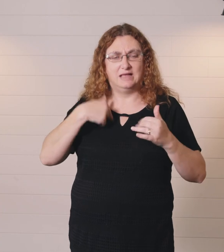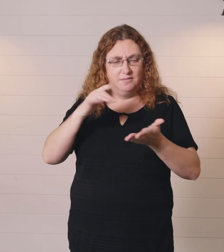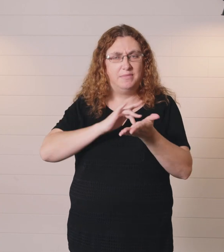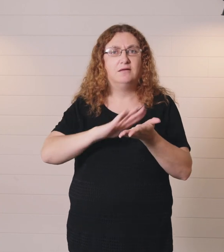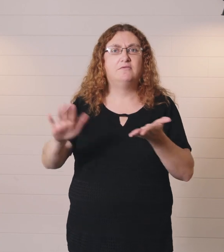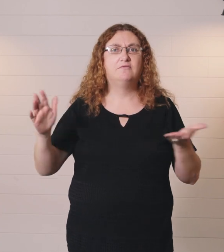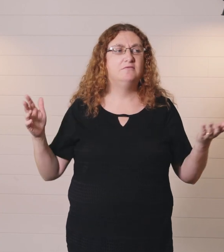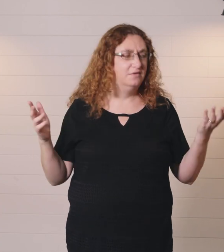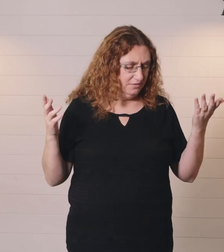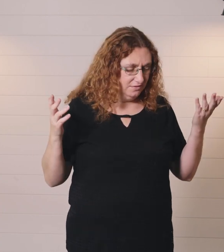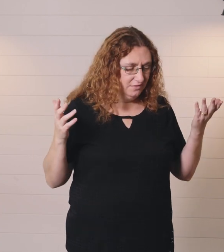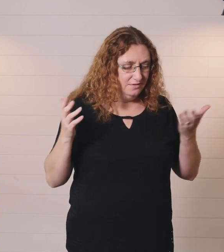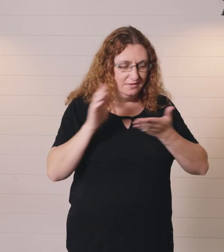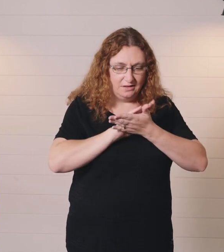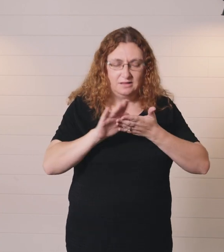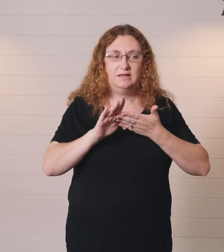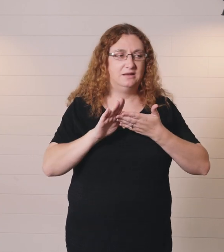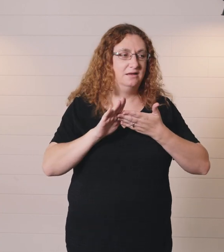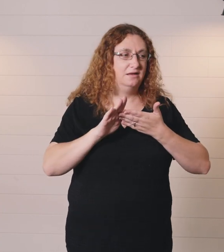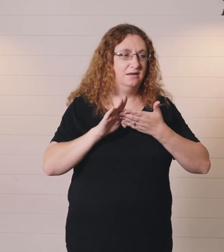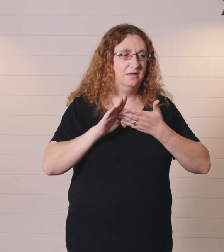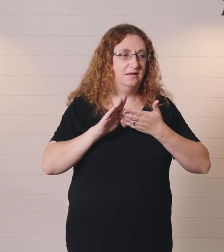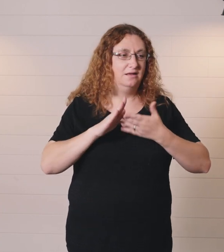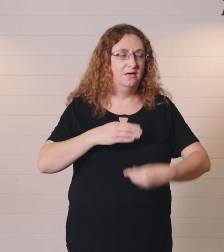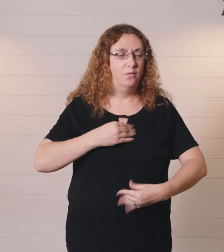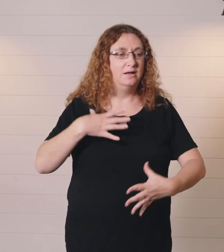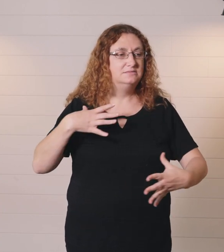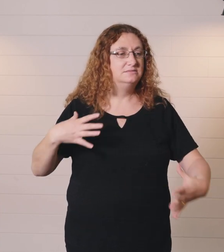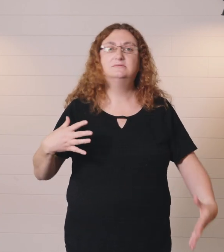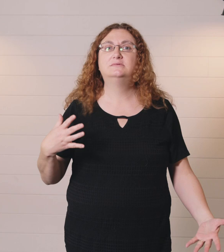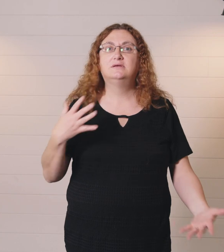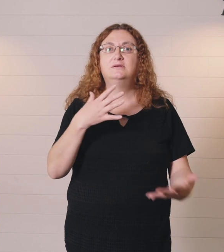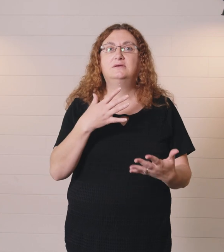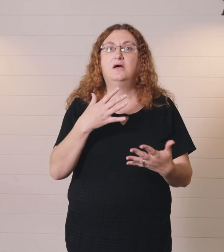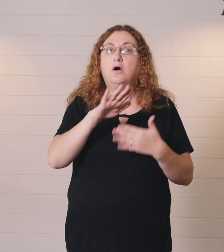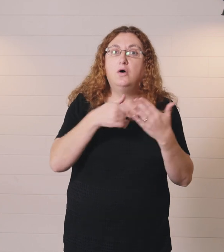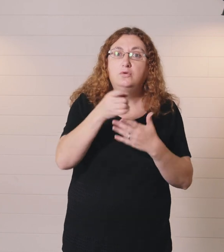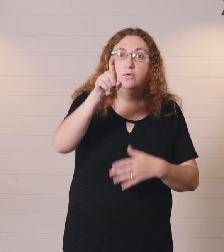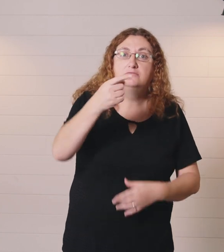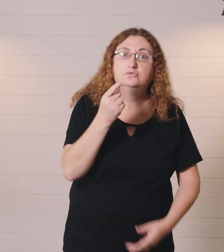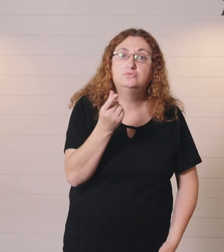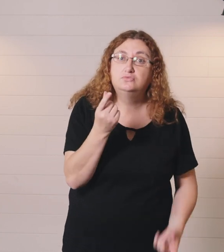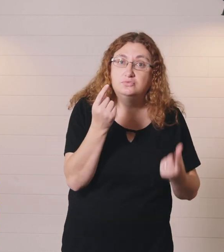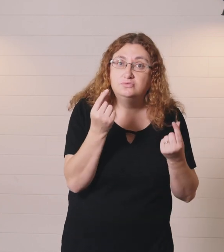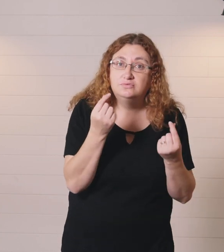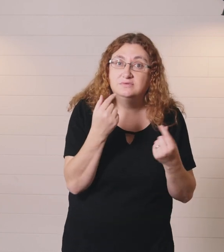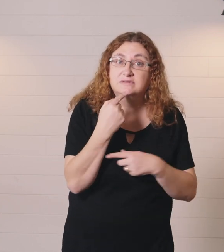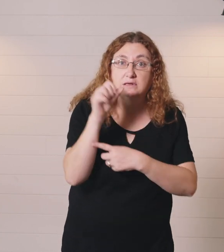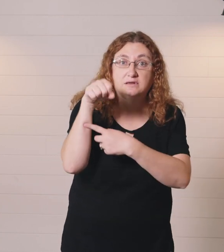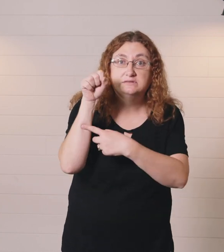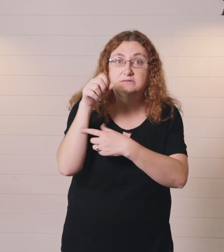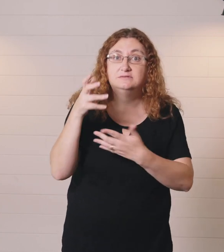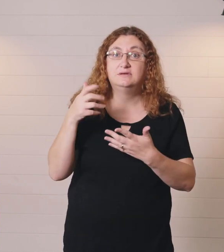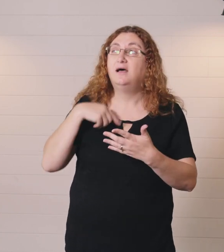full and free. A new edict has been written over our lives, and all we must do is say yes. I will lay